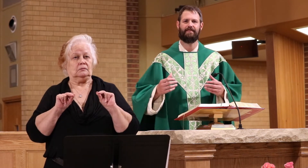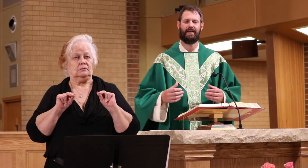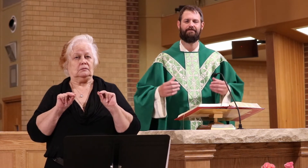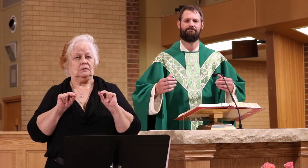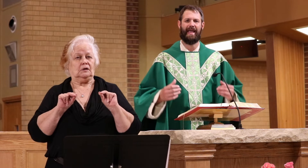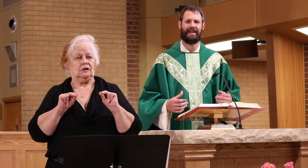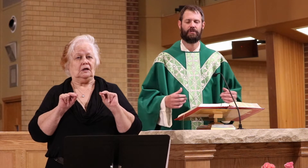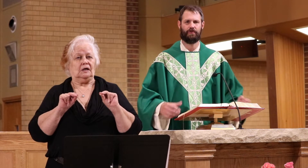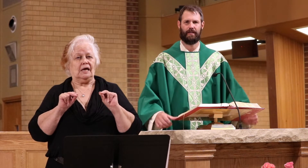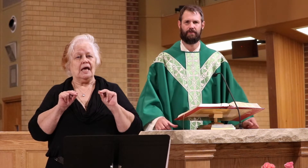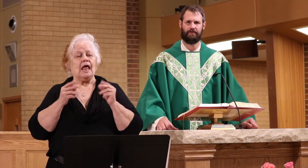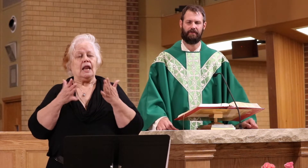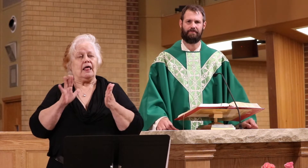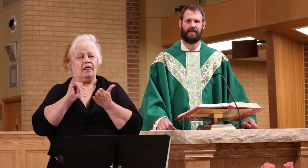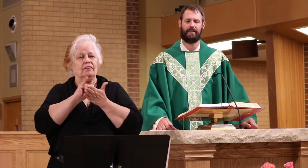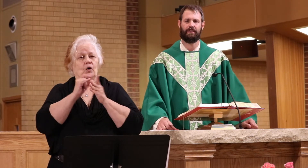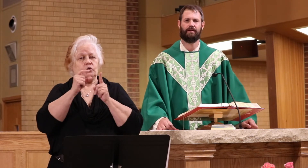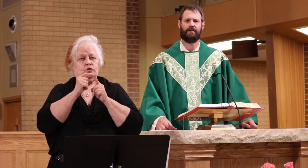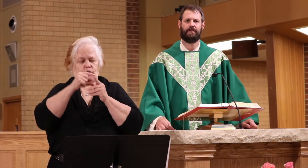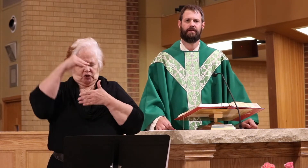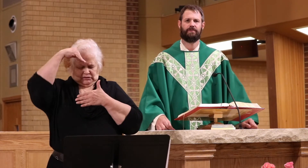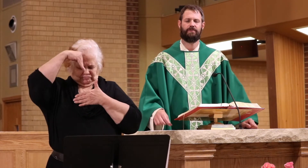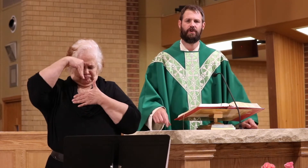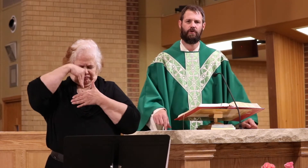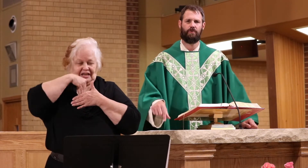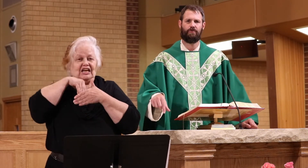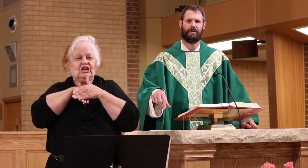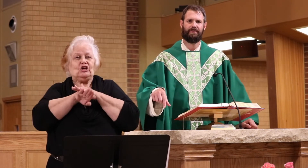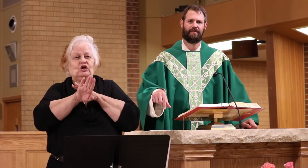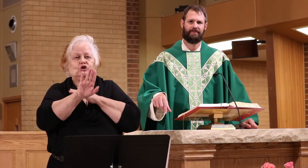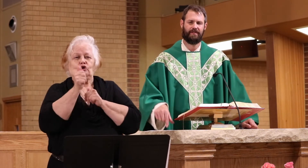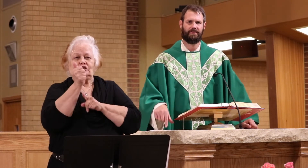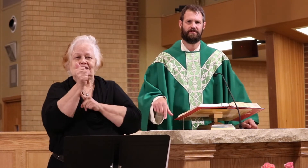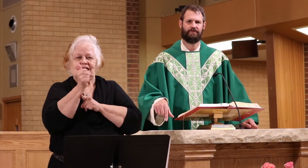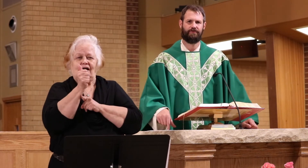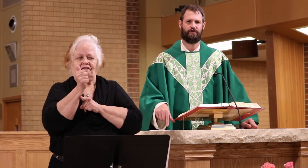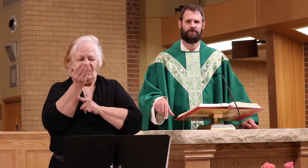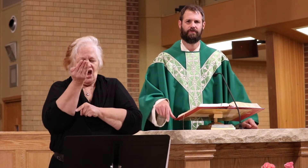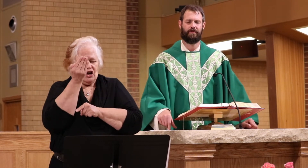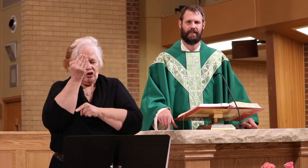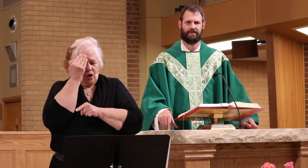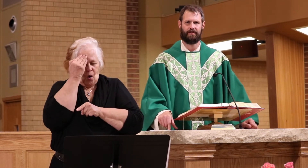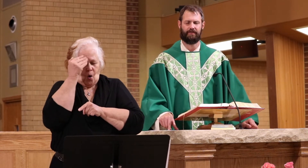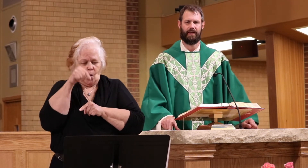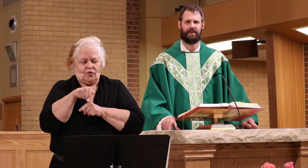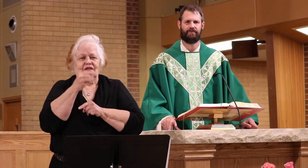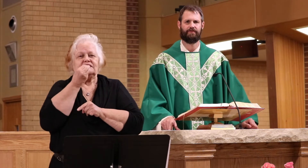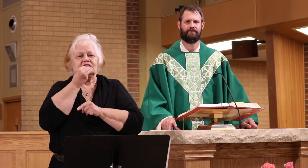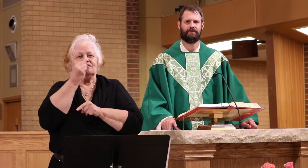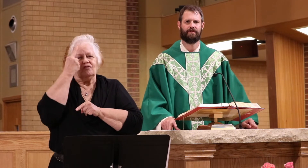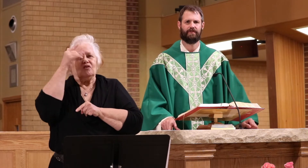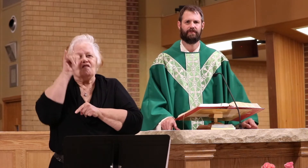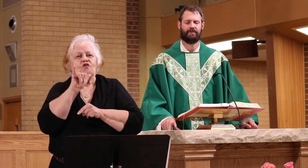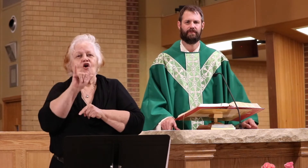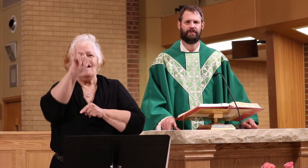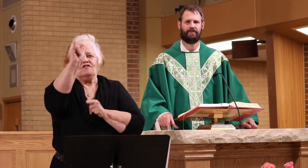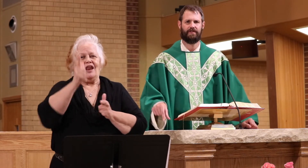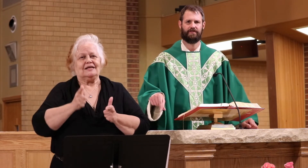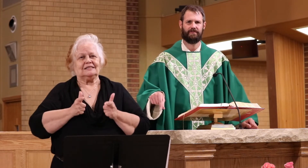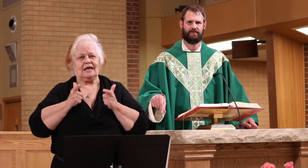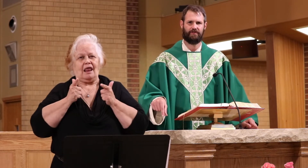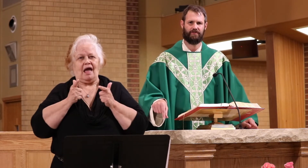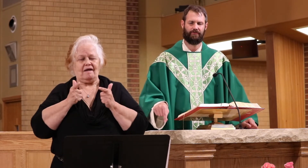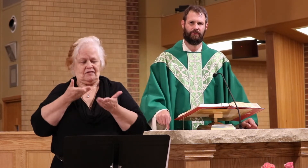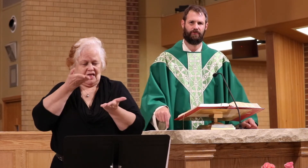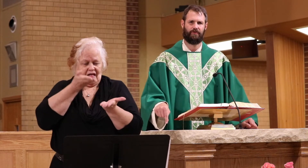Let them penetrate your very being to know that this is the food of everlasting life.